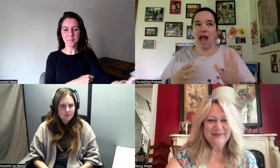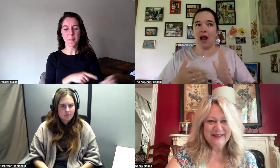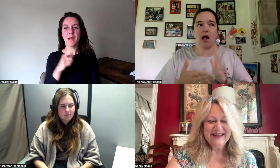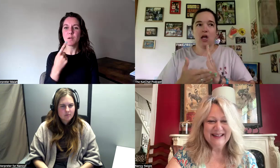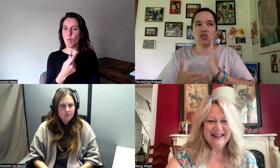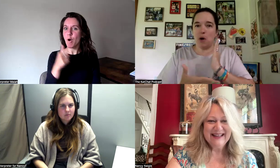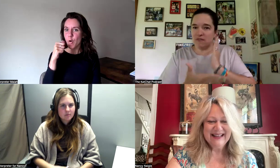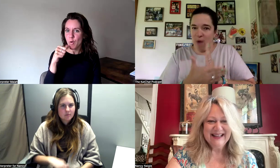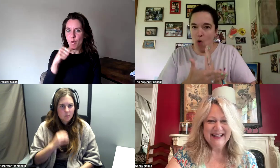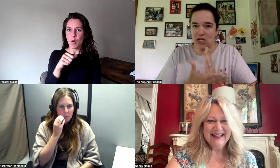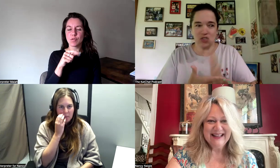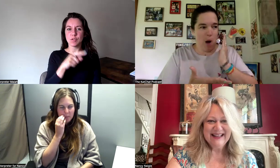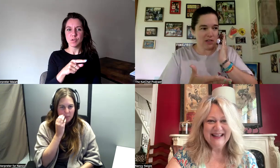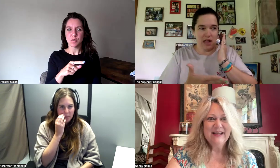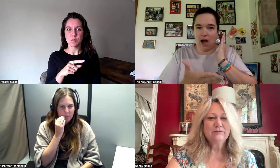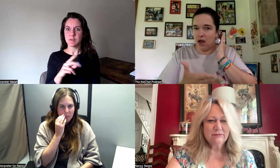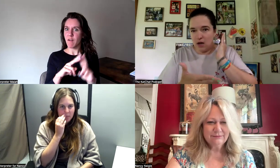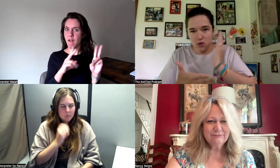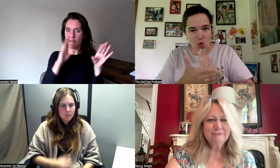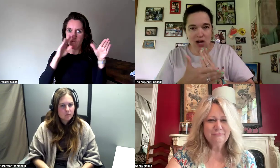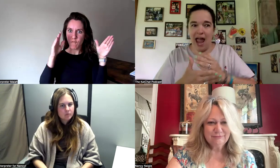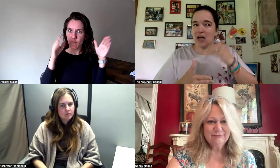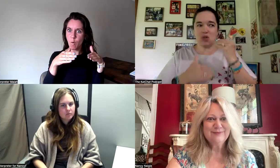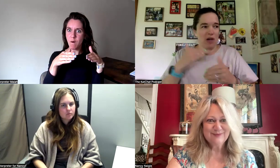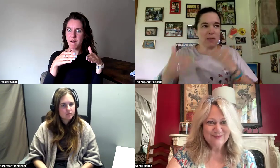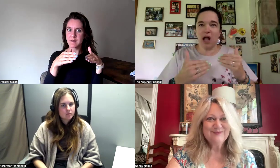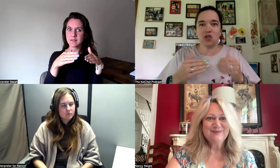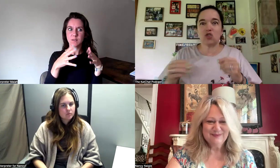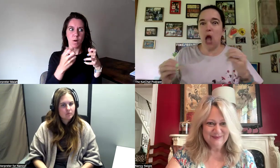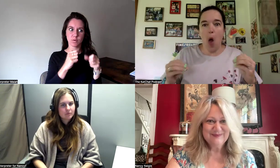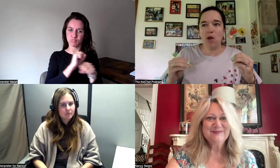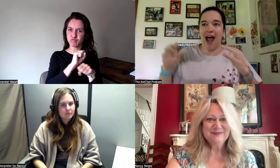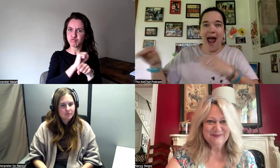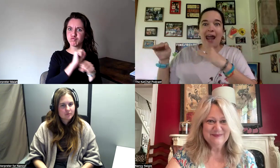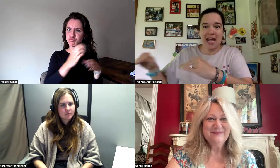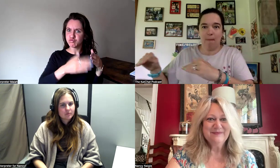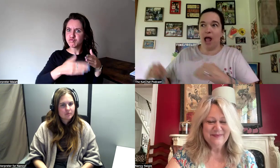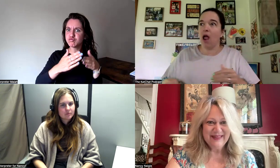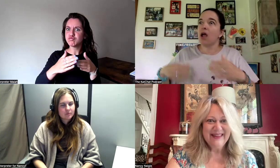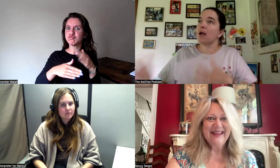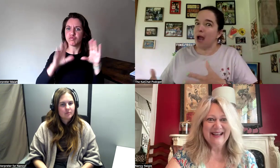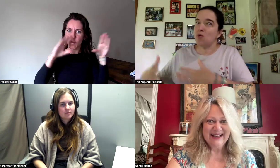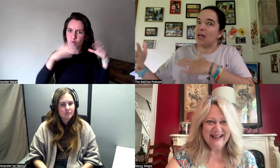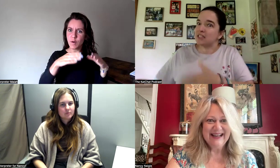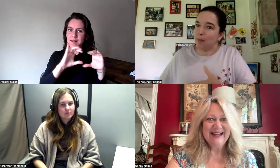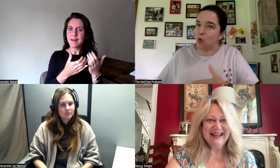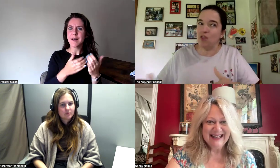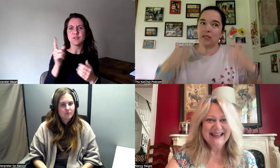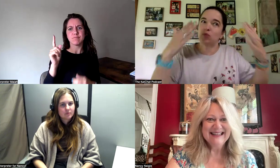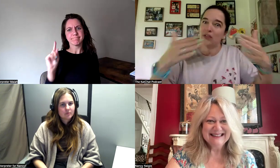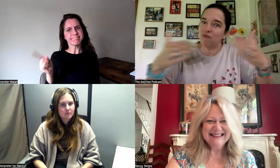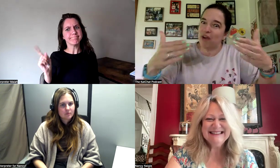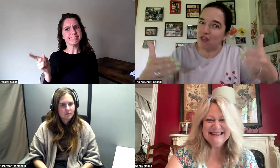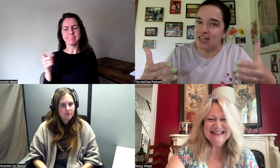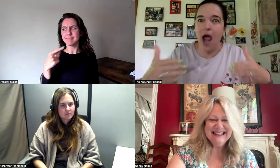was like, she wanted to focus, she wanted to like do the class, she wanted to be like, so she'd always on him, like, come on, you gotta stop doing